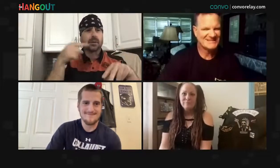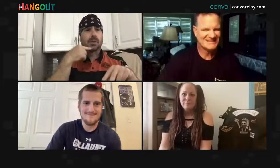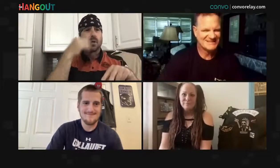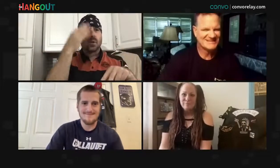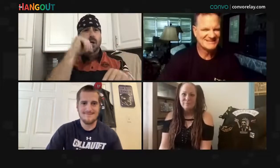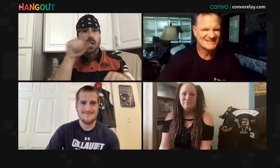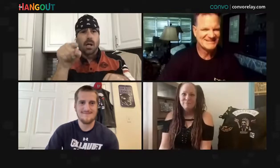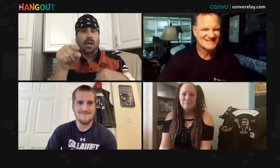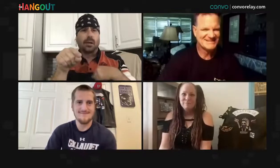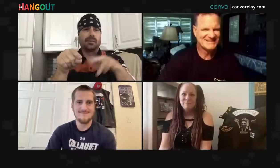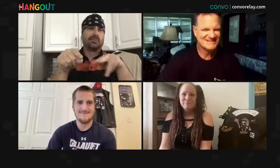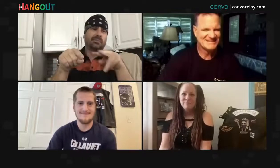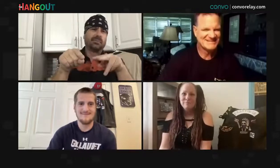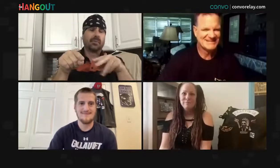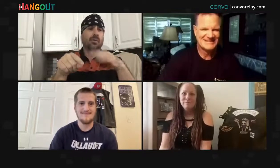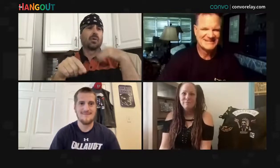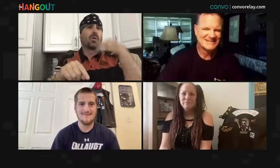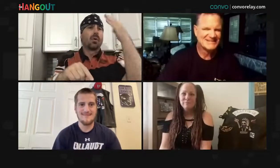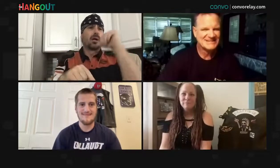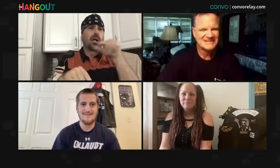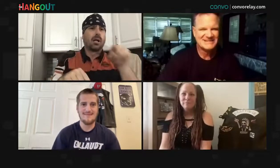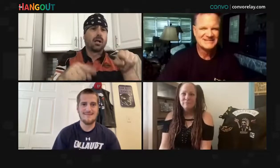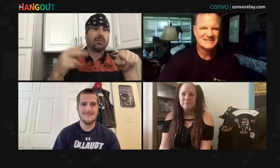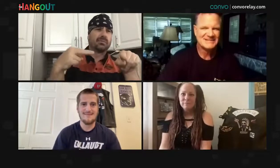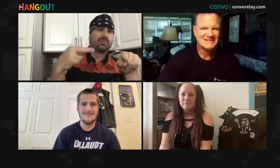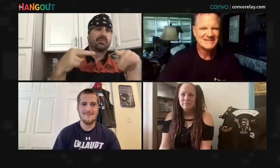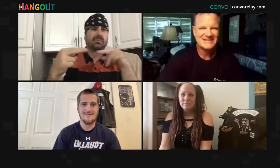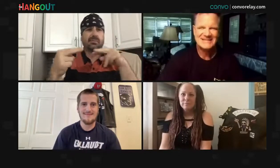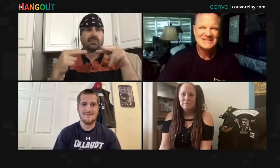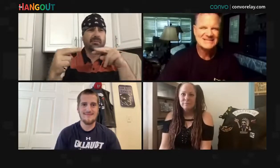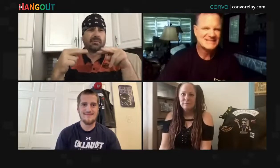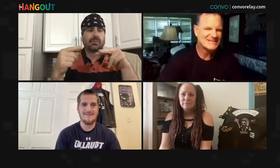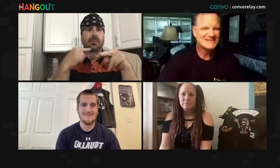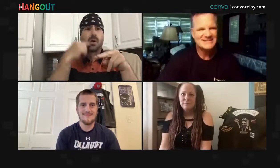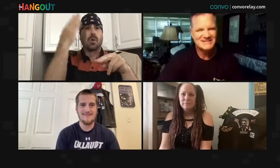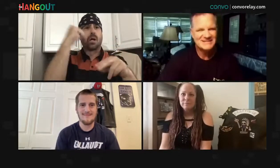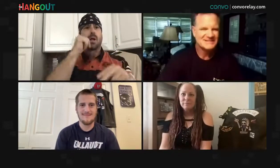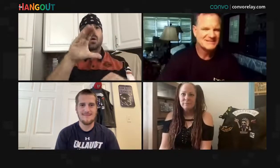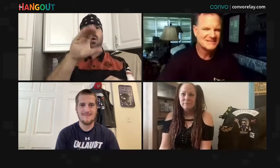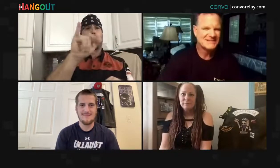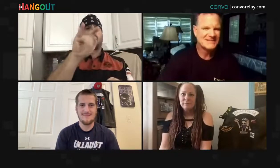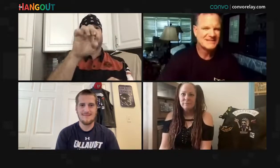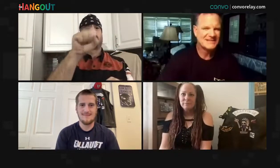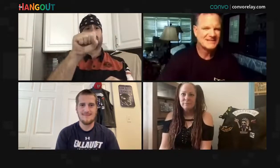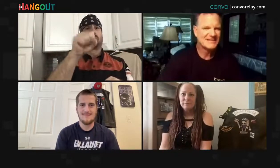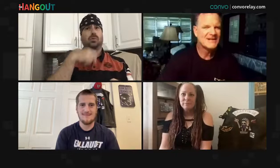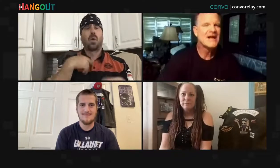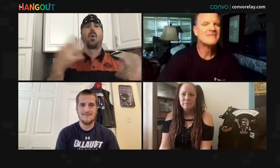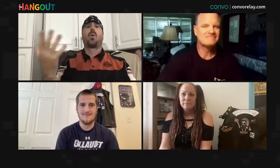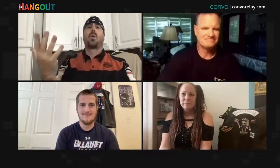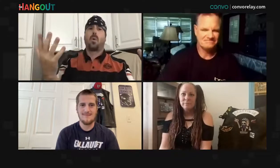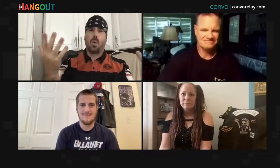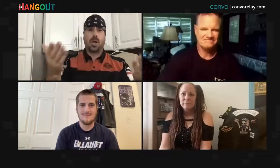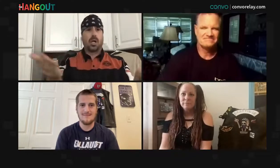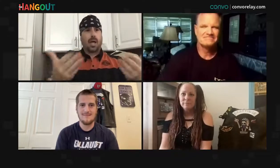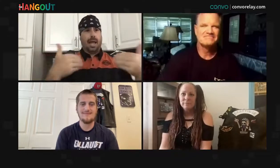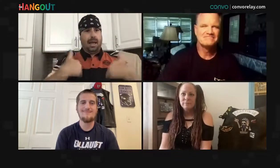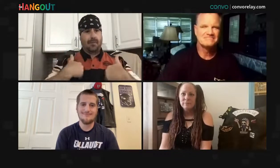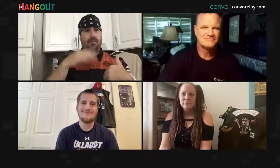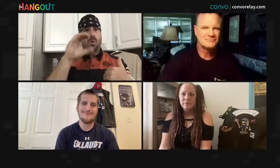wanted something that actually spoke to the state of Arizona. And I figured, looking up some pictures and we figured, well, we have a lot of coyotes